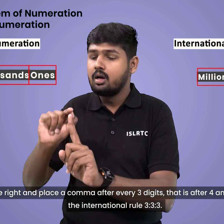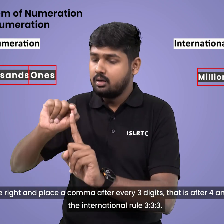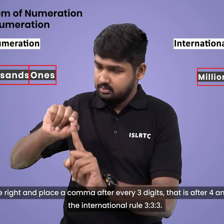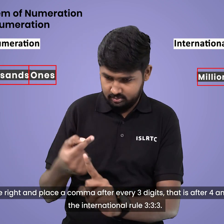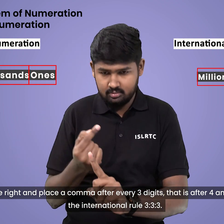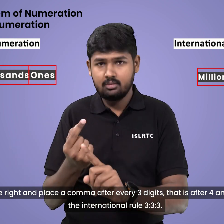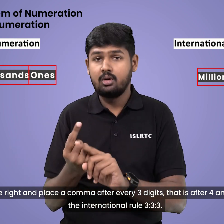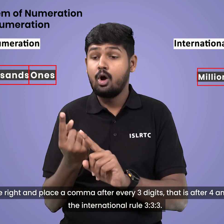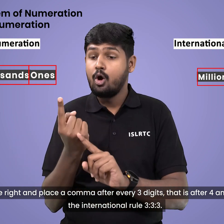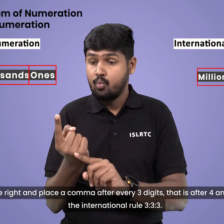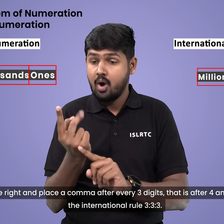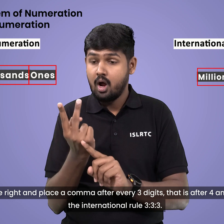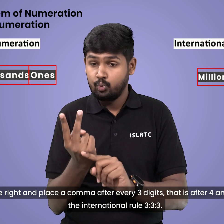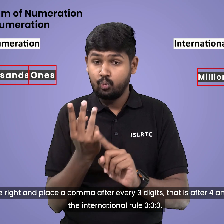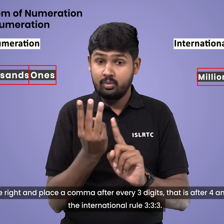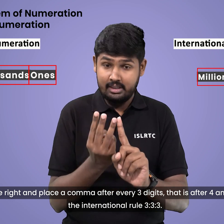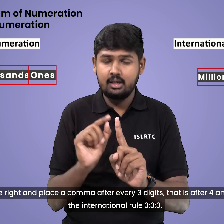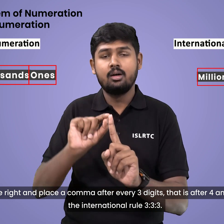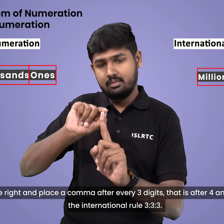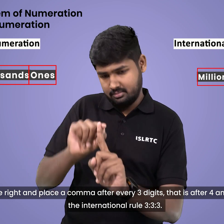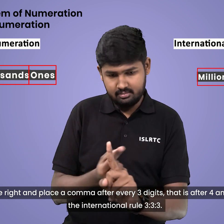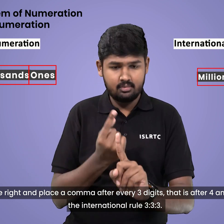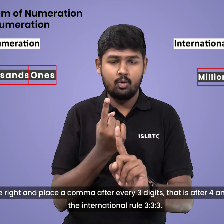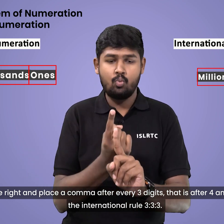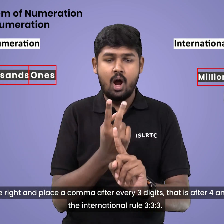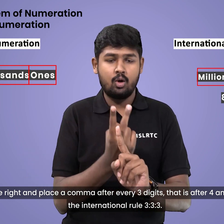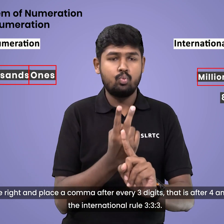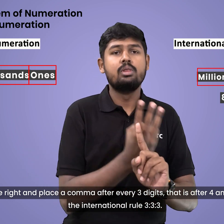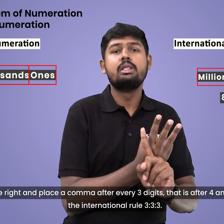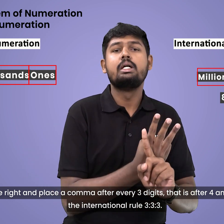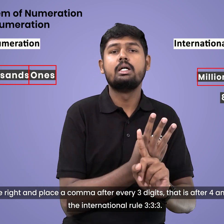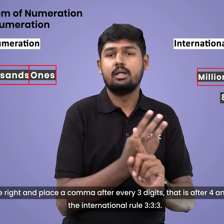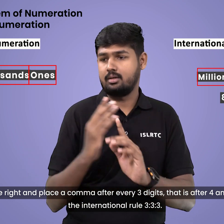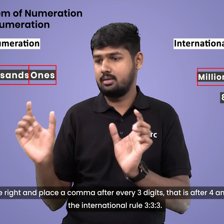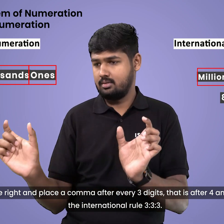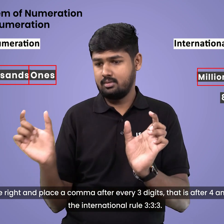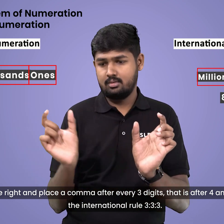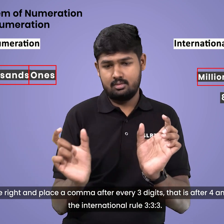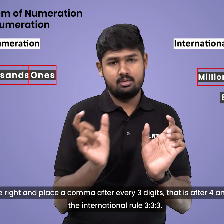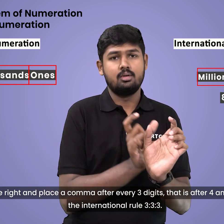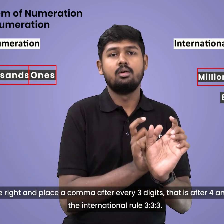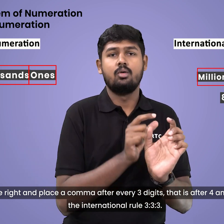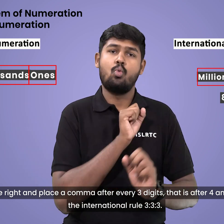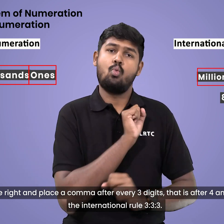every 3 digits, that is after 4 and 7, which is as per the international rule